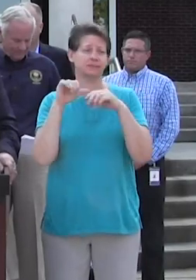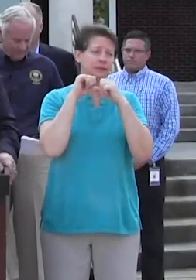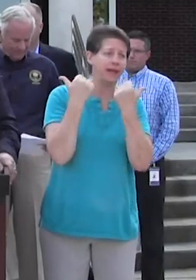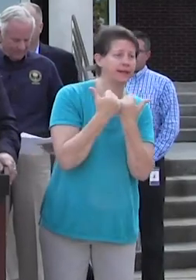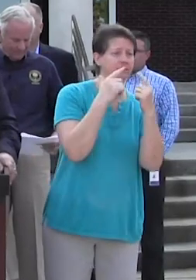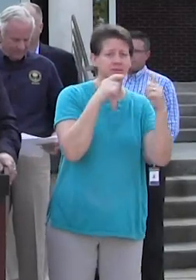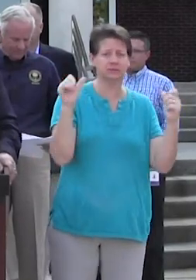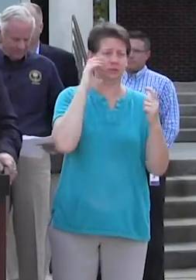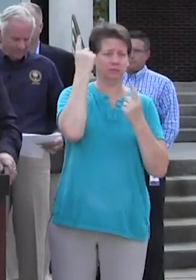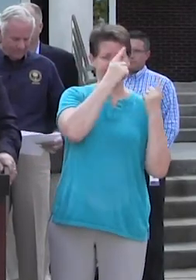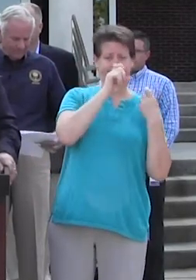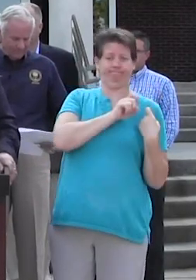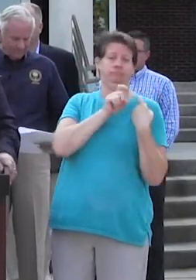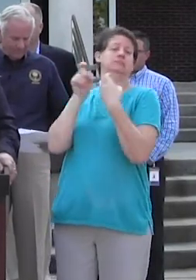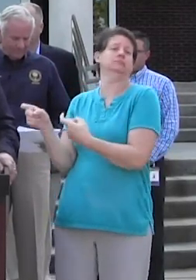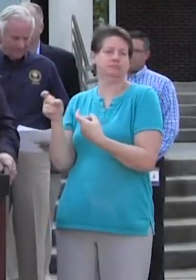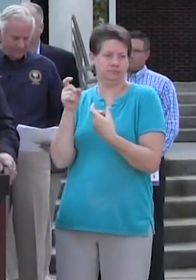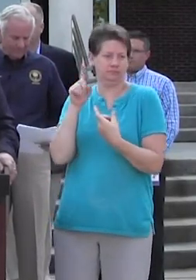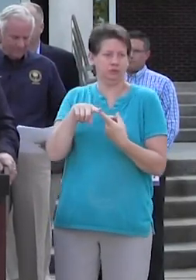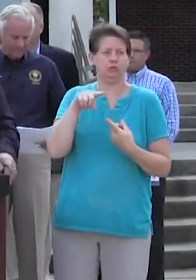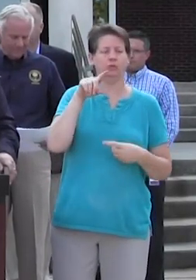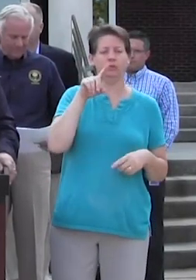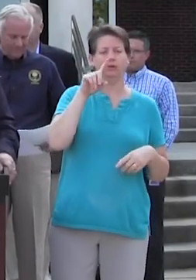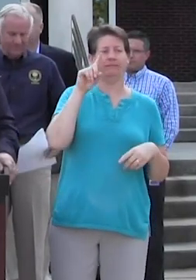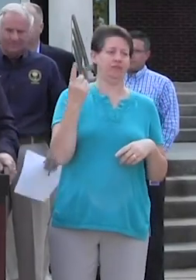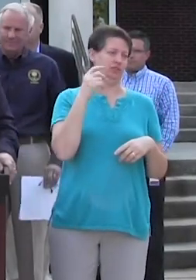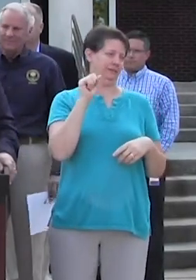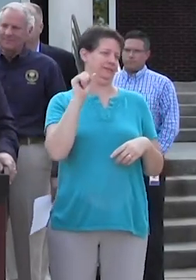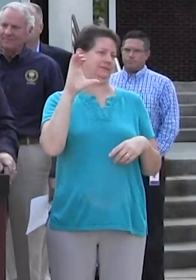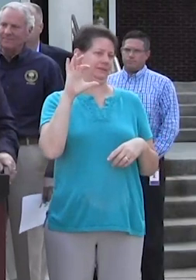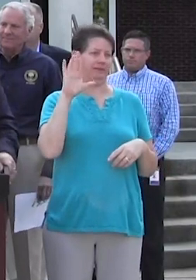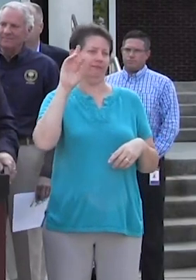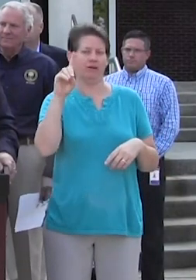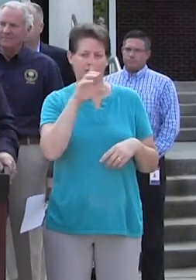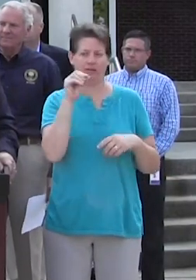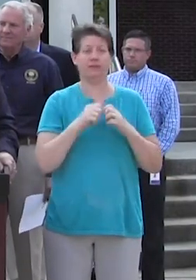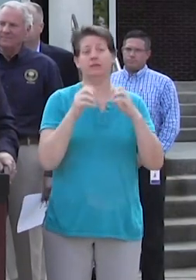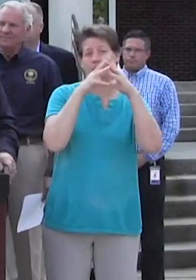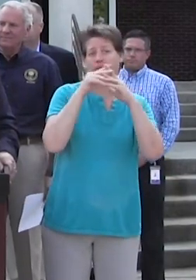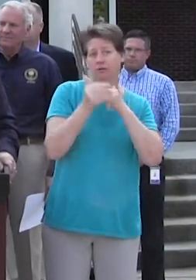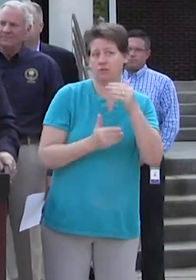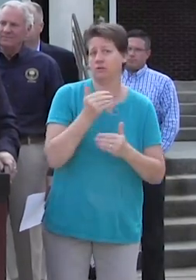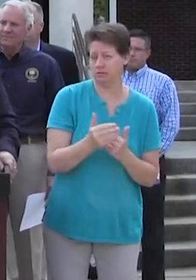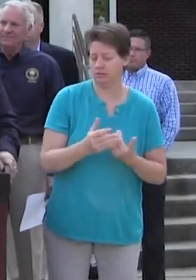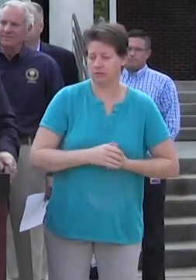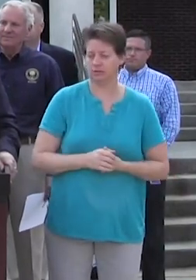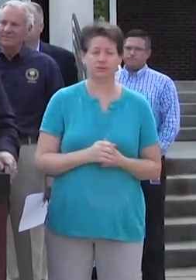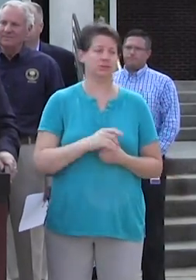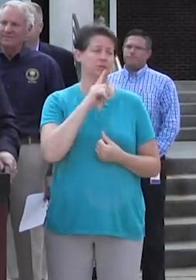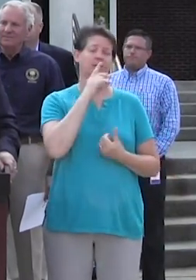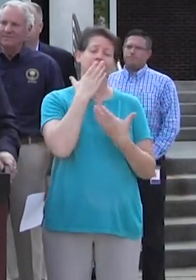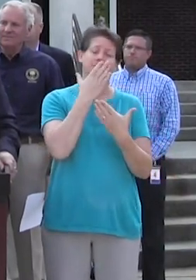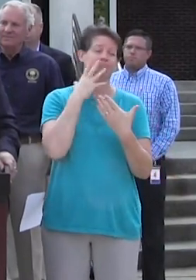consider donating to First SC Fund in the rebuilding process. And really want to thank